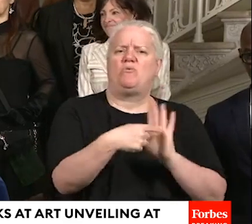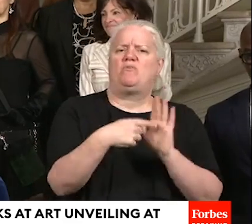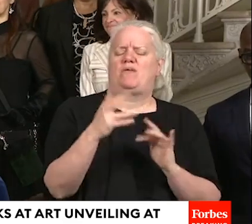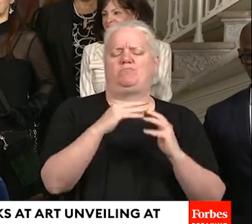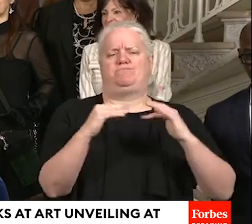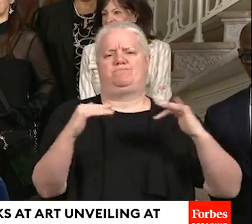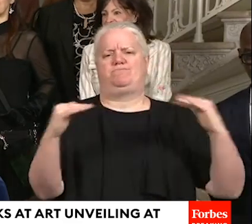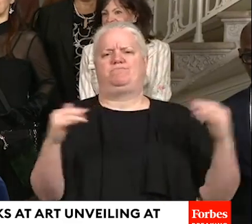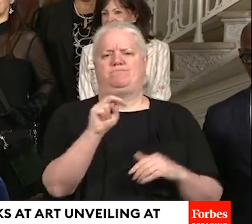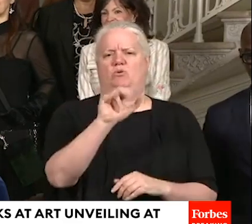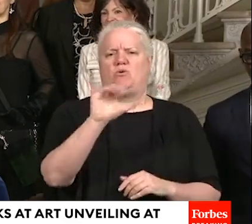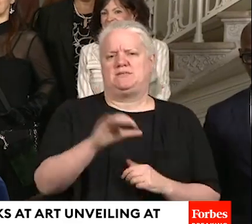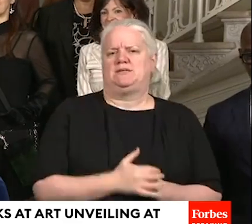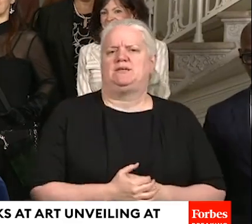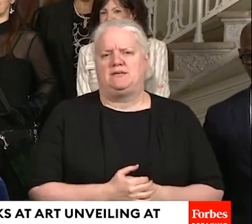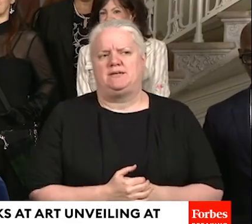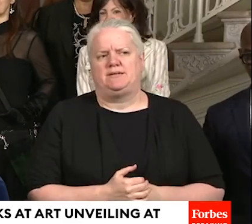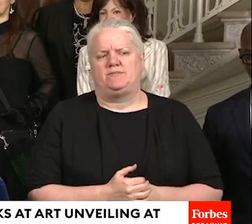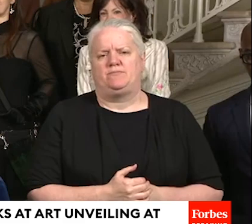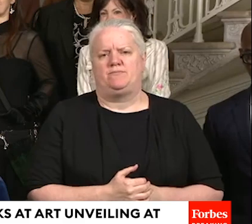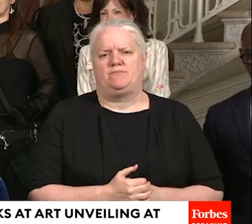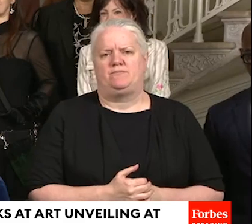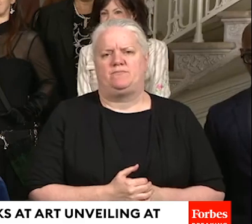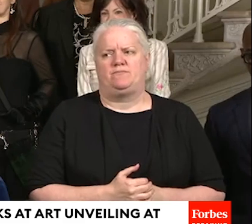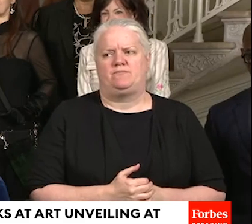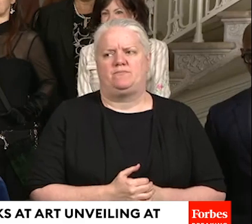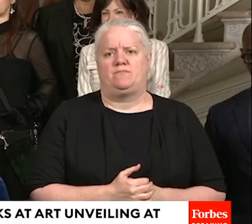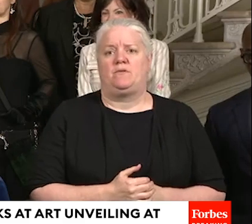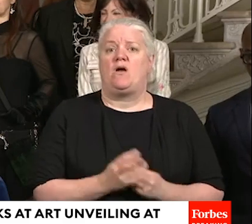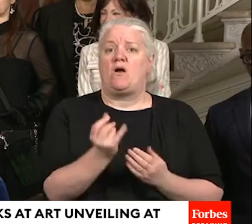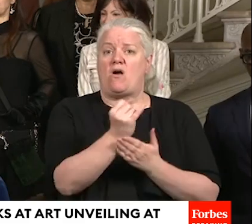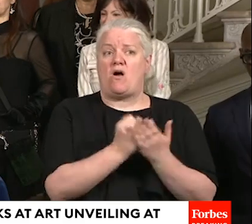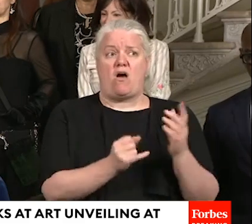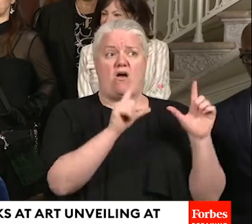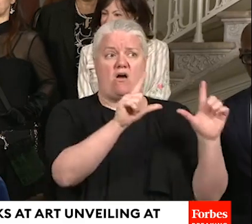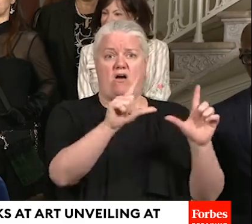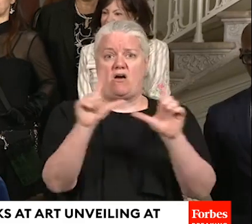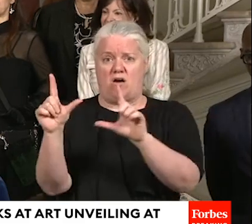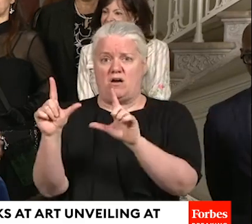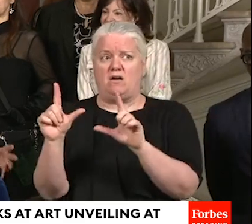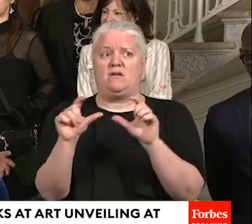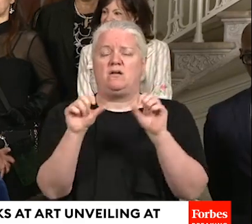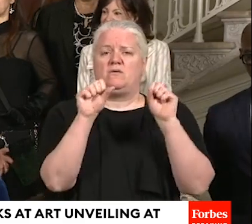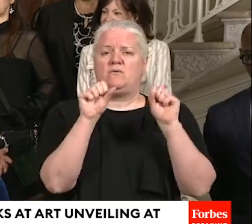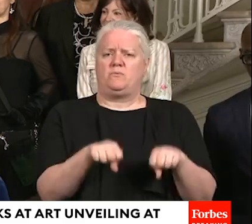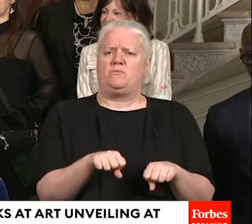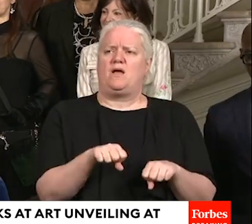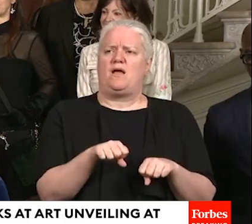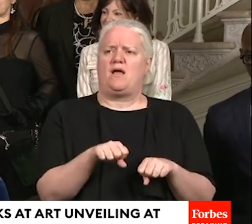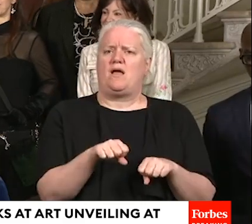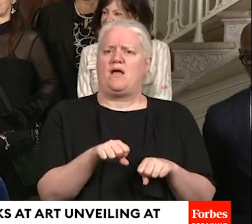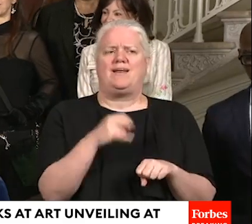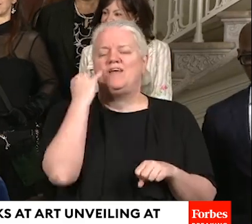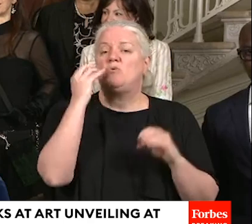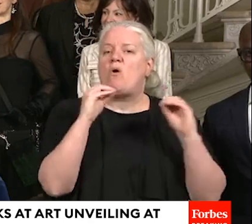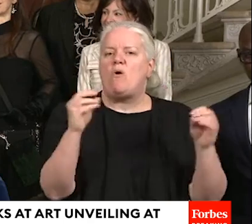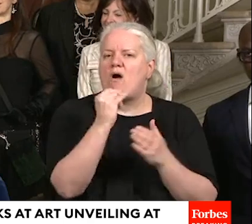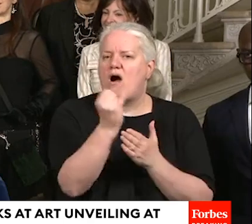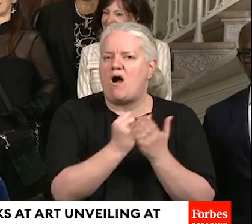our city. And they can do something that if you just take public spaces without